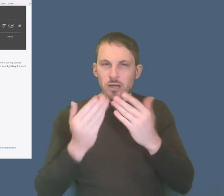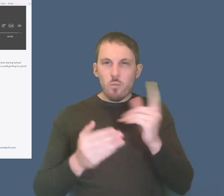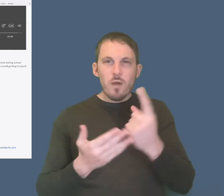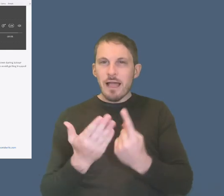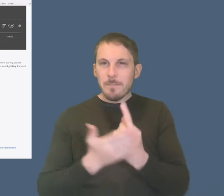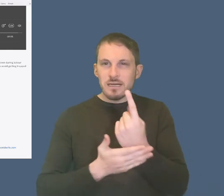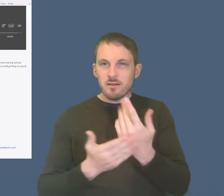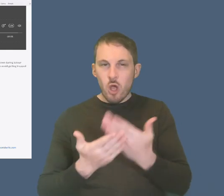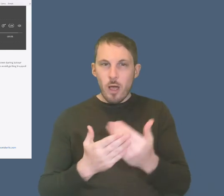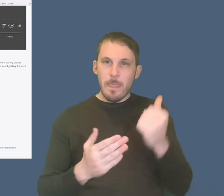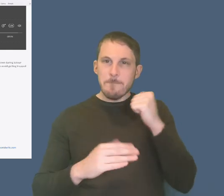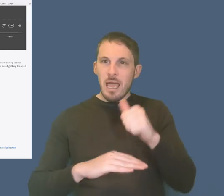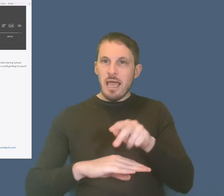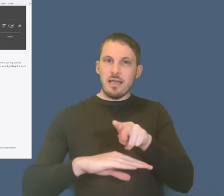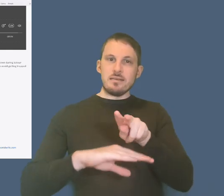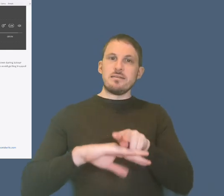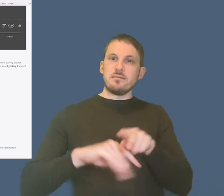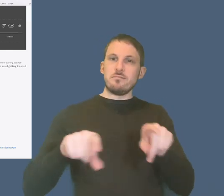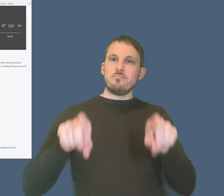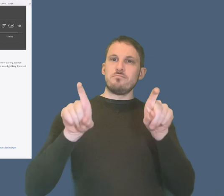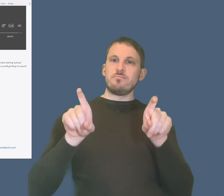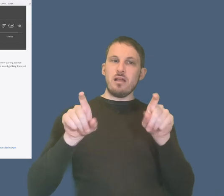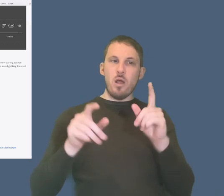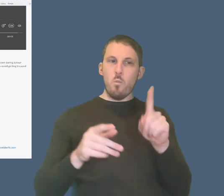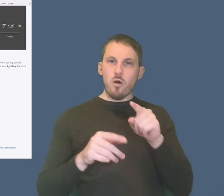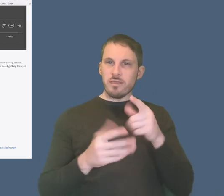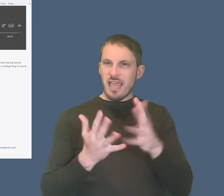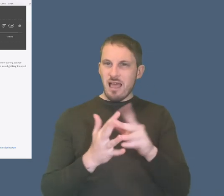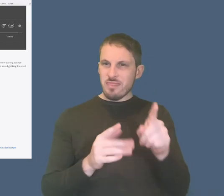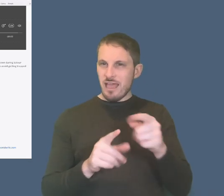what that does to you and your baby's body